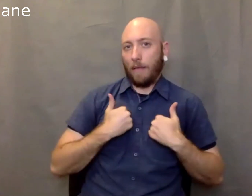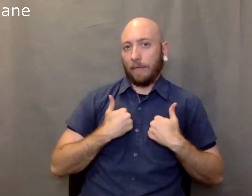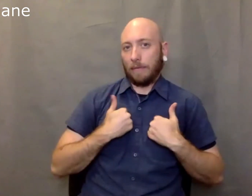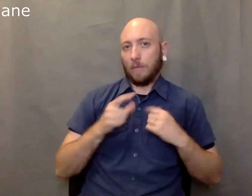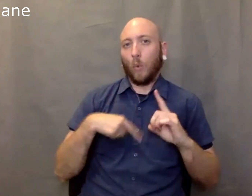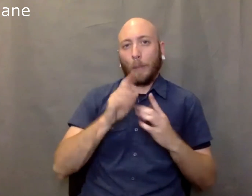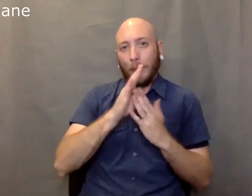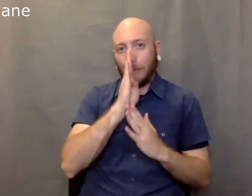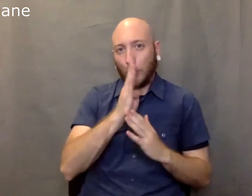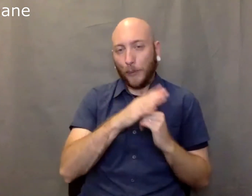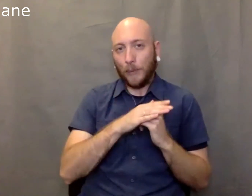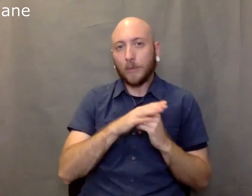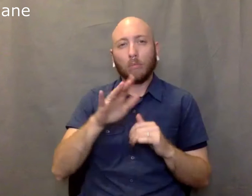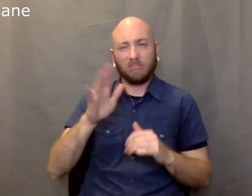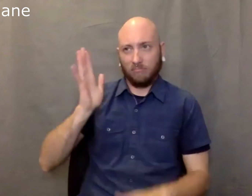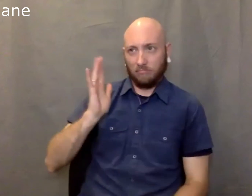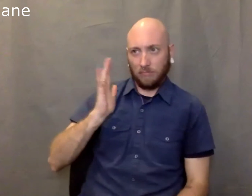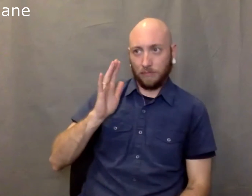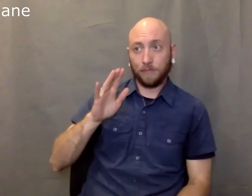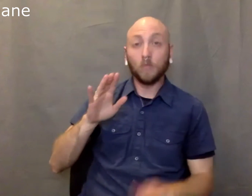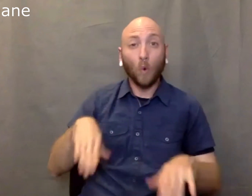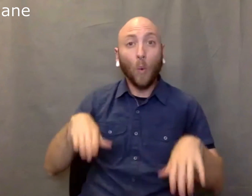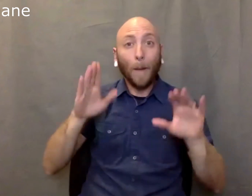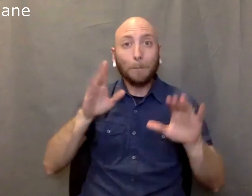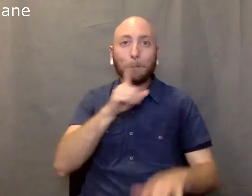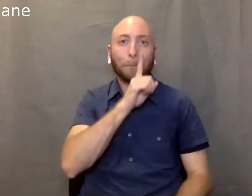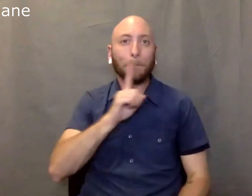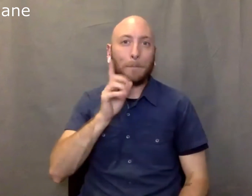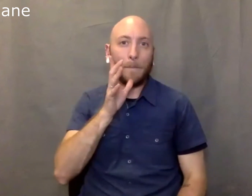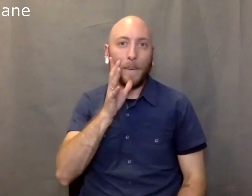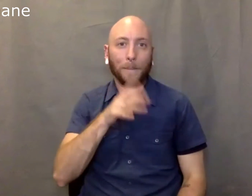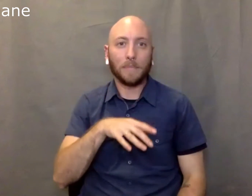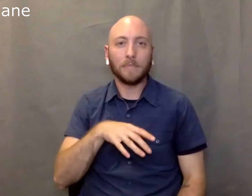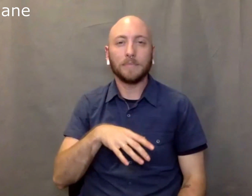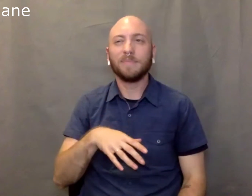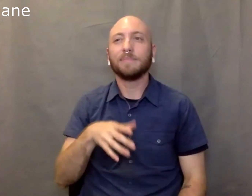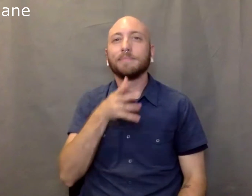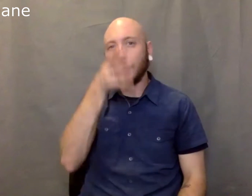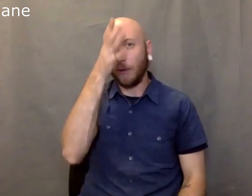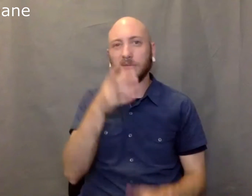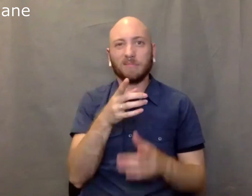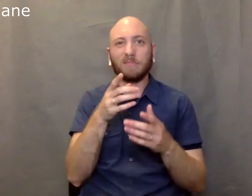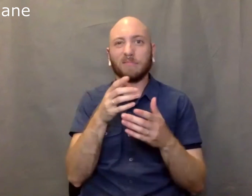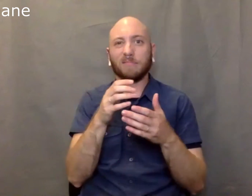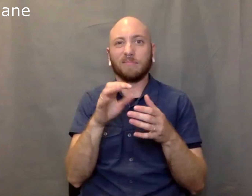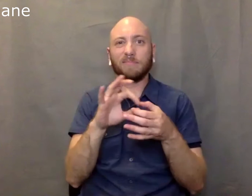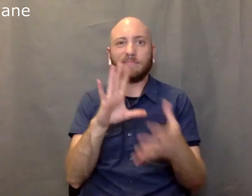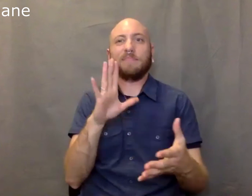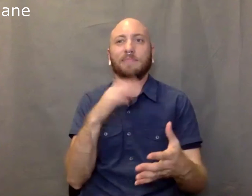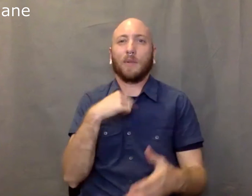I grew up with a single mom. My dad, my mom split up when I was like 6 months old. My dad's an alcoholic. He's